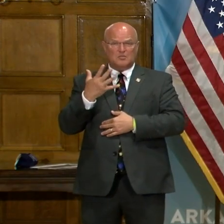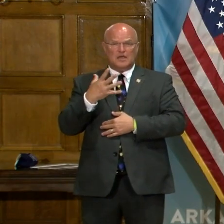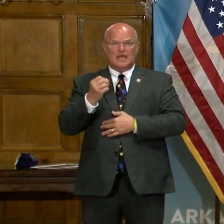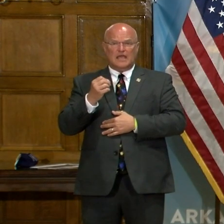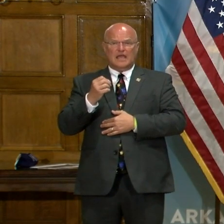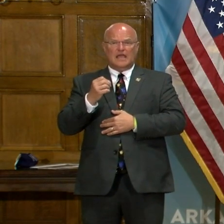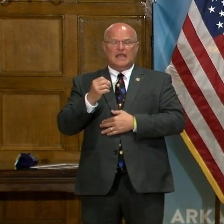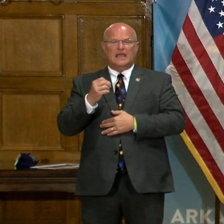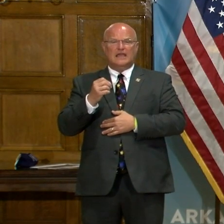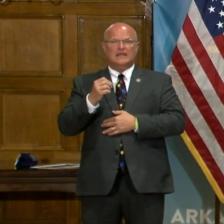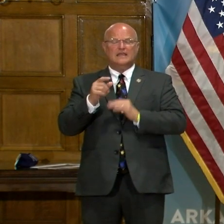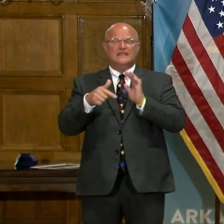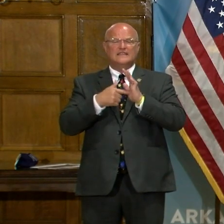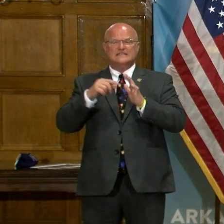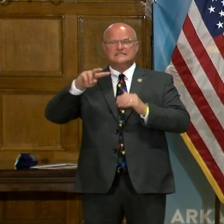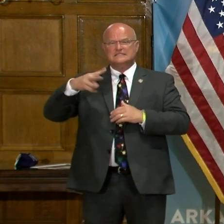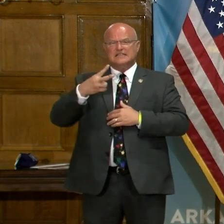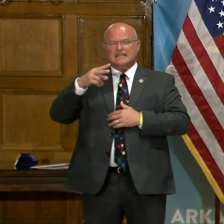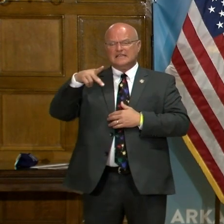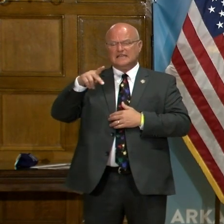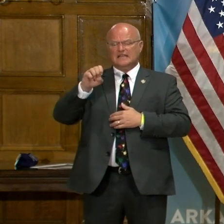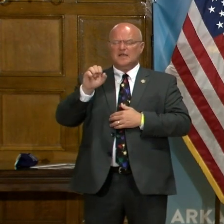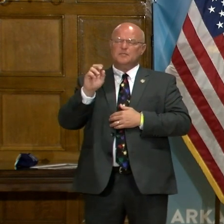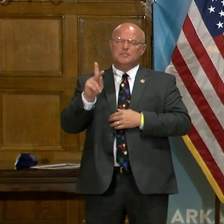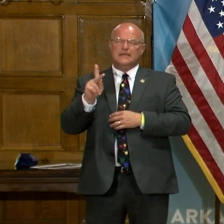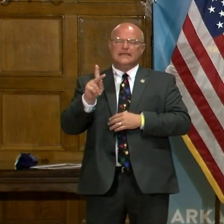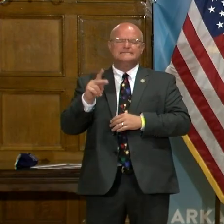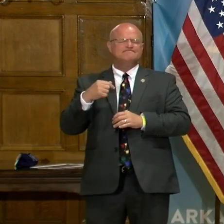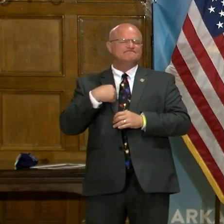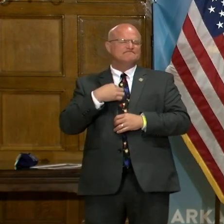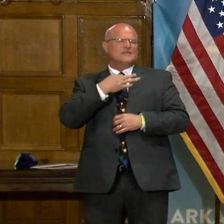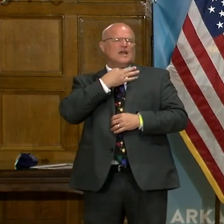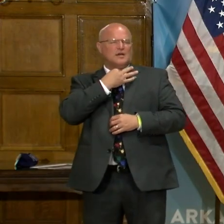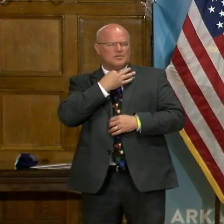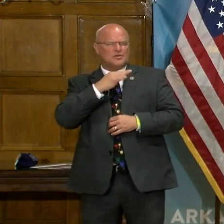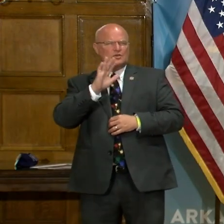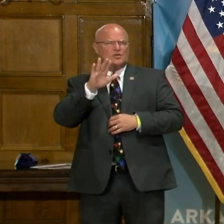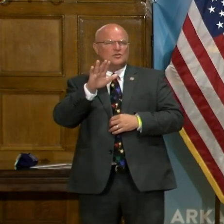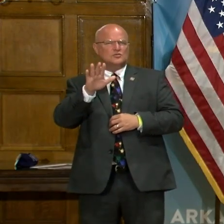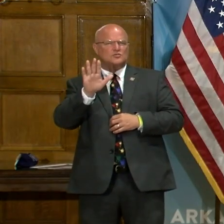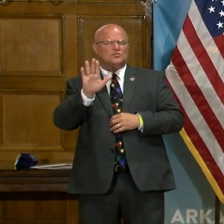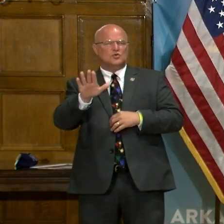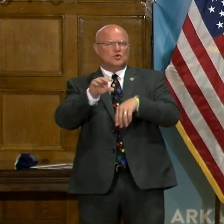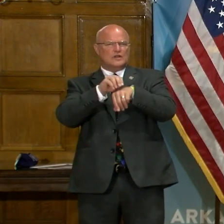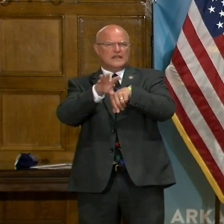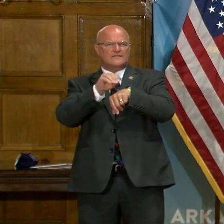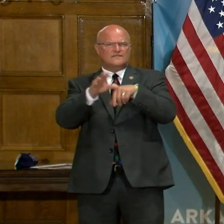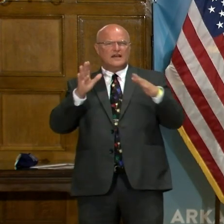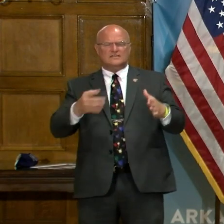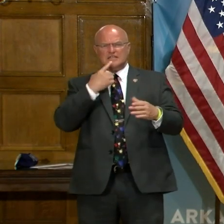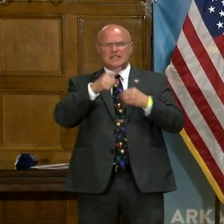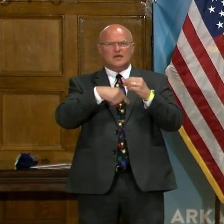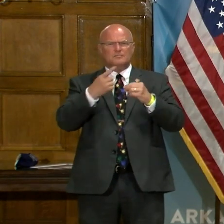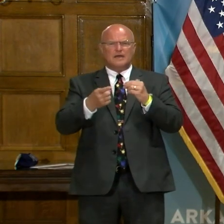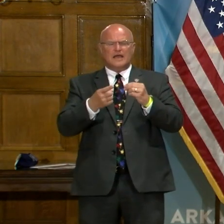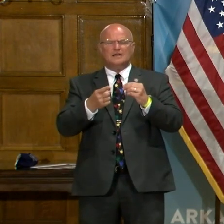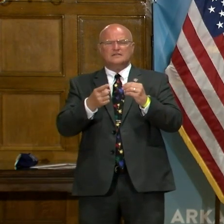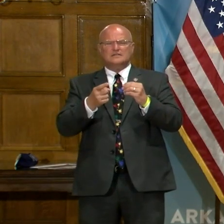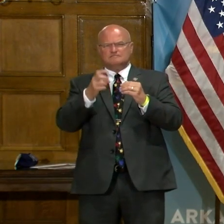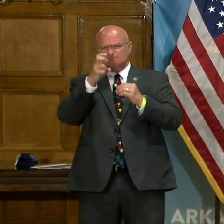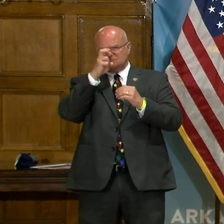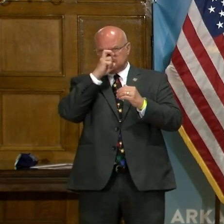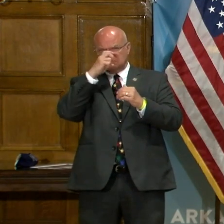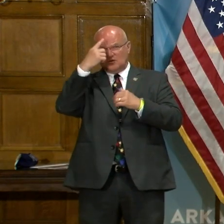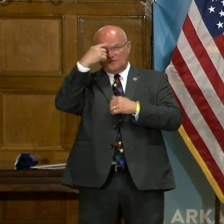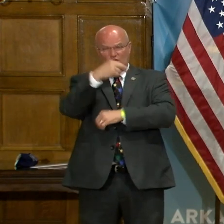as the second peak arrives. So I'm curious what your experts, your advisors are telling you about the readiness